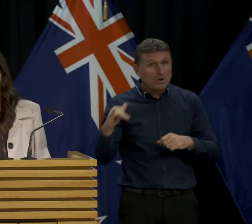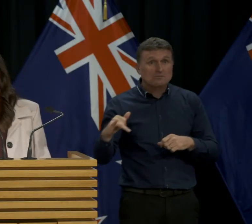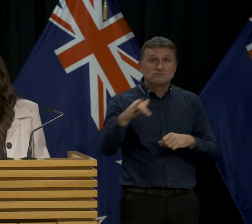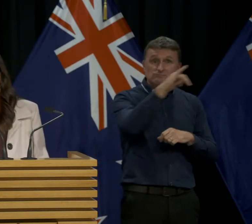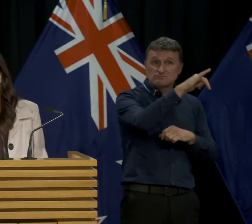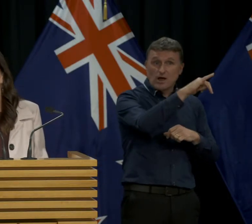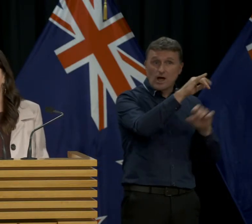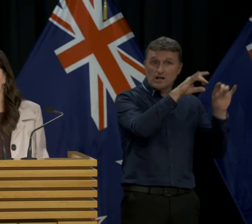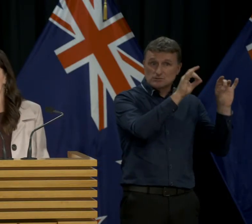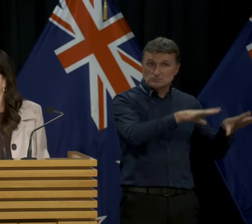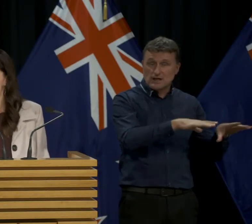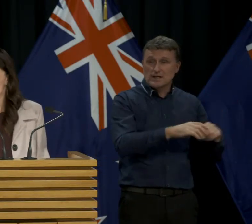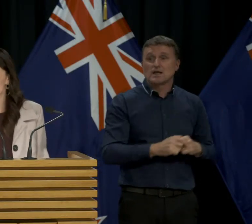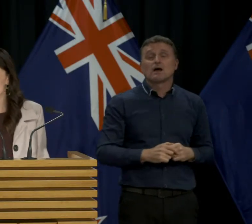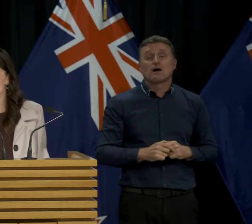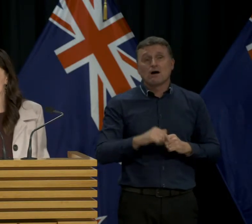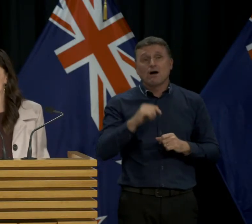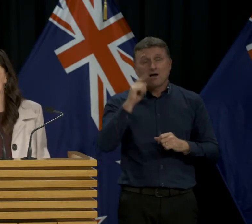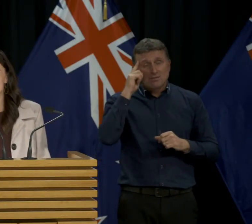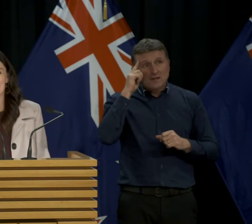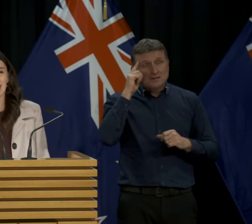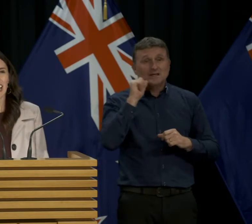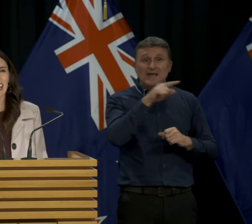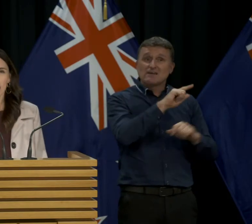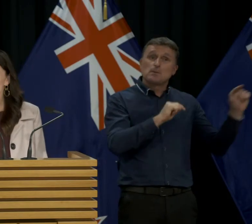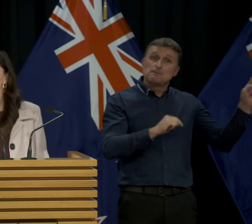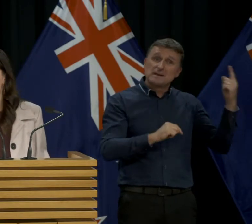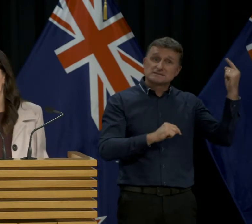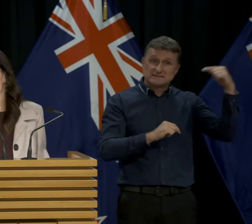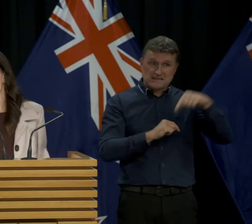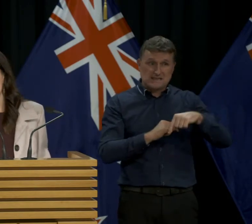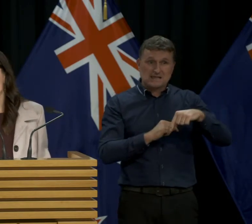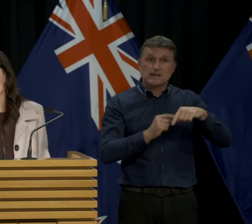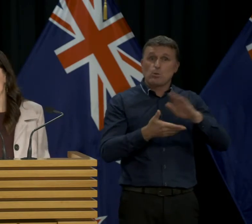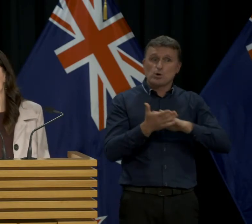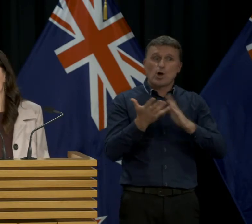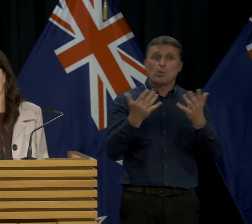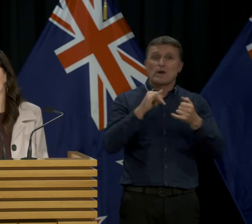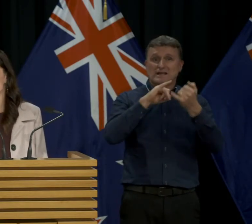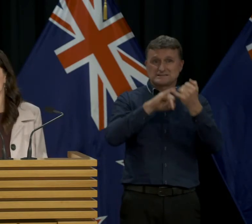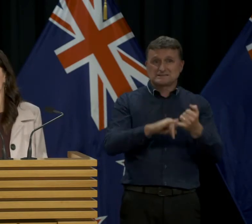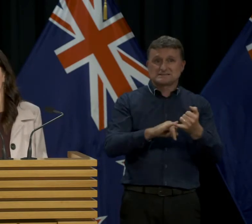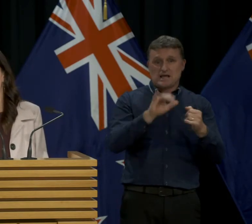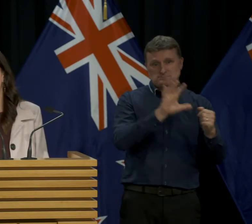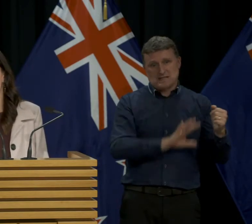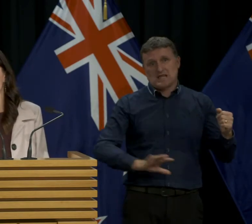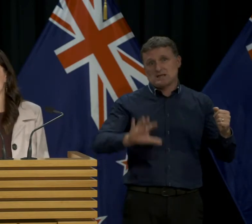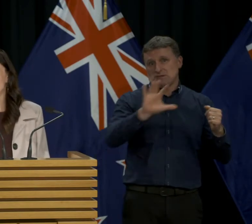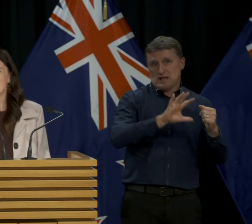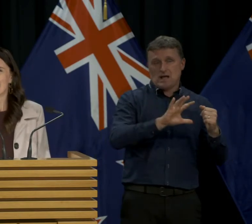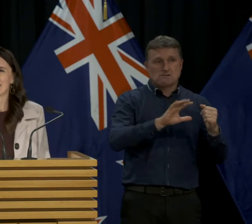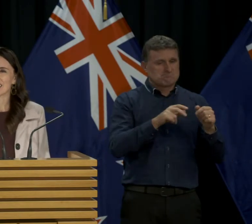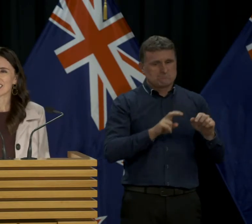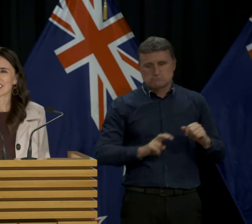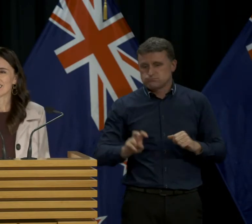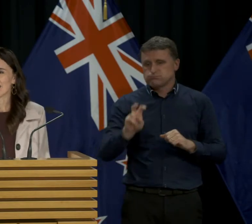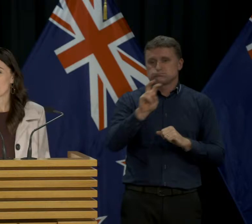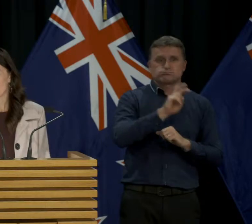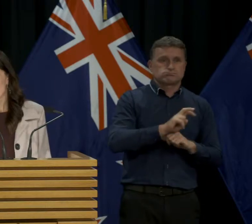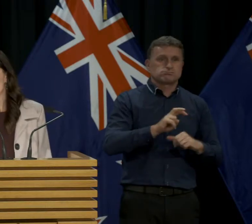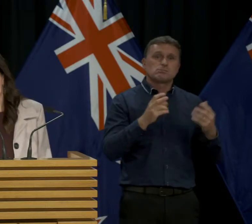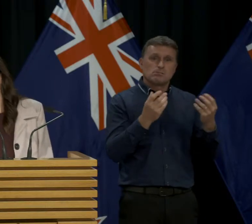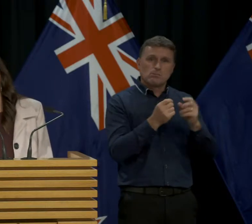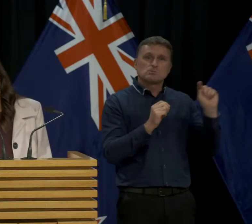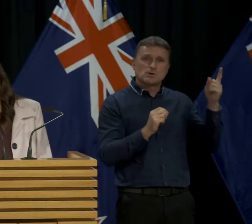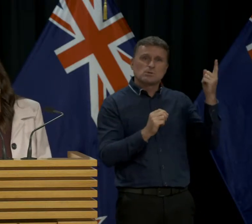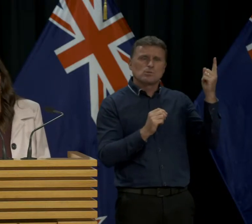plan would be to take him down south, and I will be thinking about those places that have been hardest hit by the